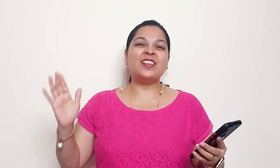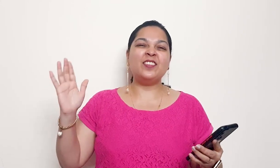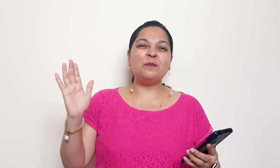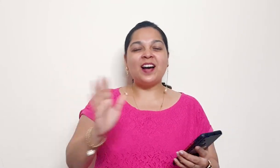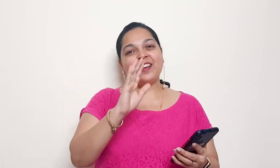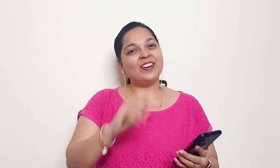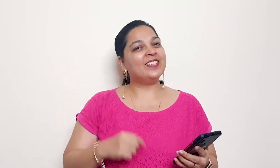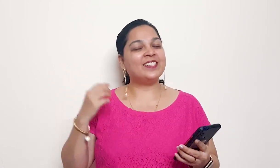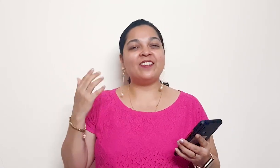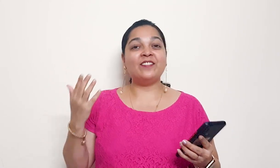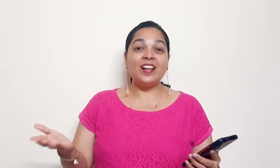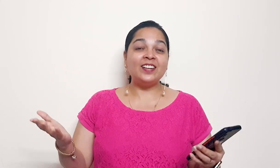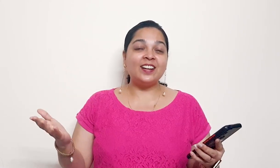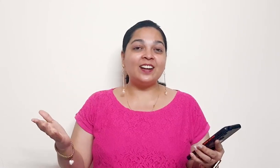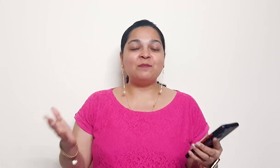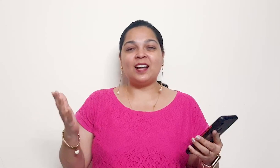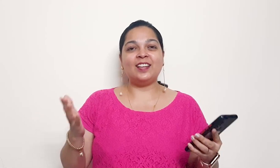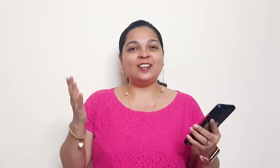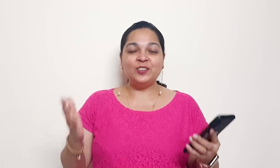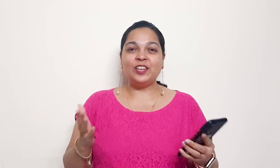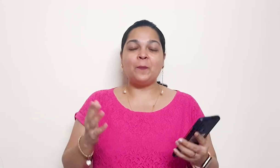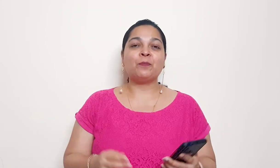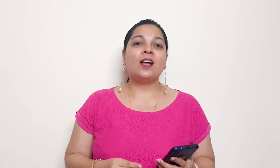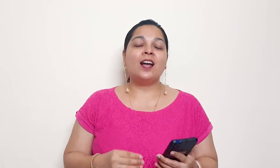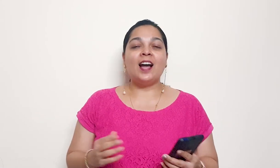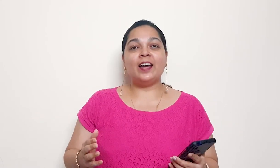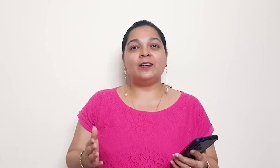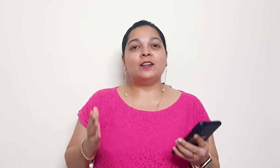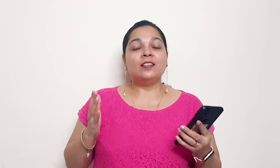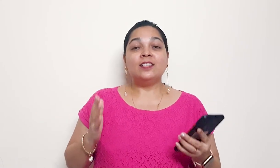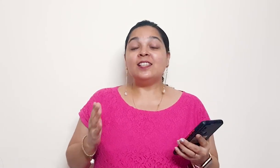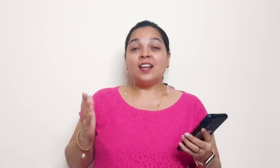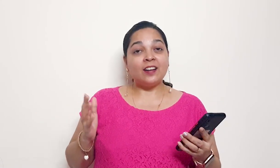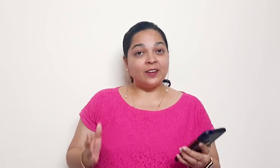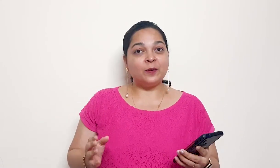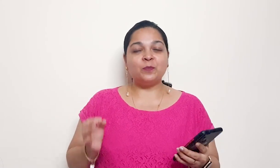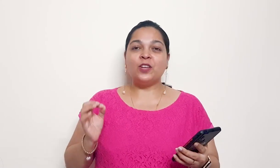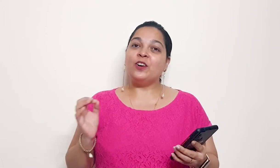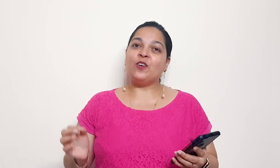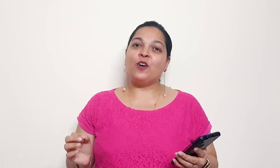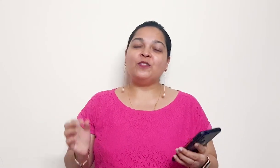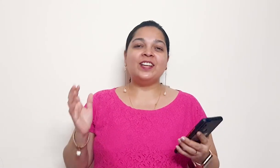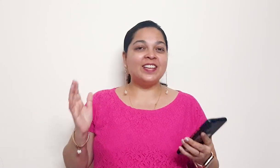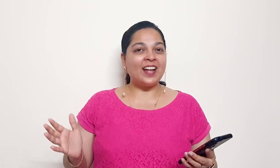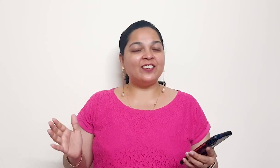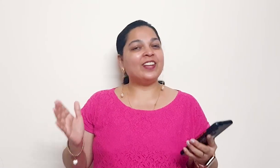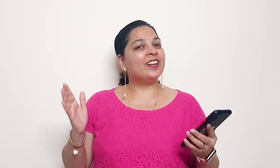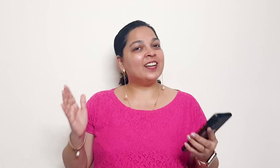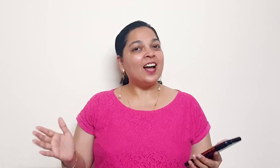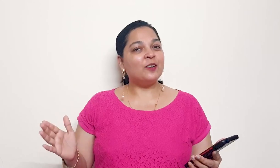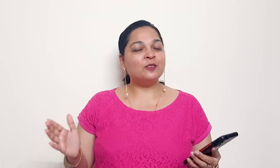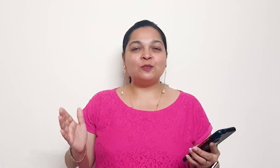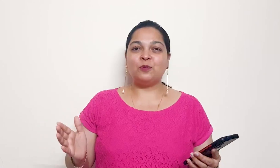parents, just give them a high five and say, welcome, hallelujah. And this is our year, the year of